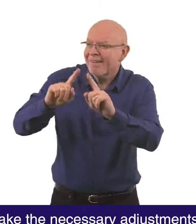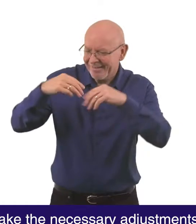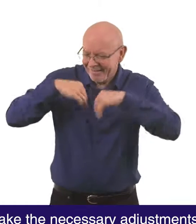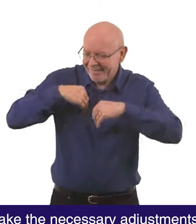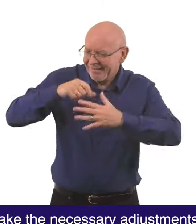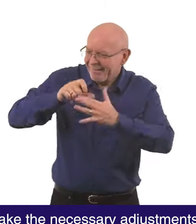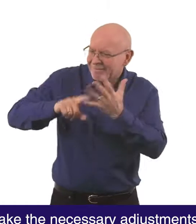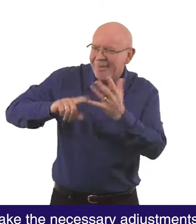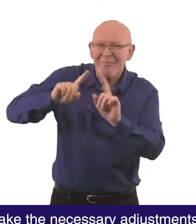heard equally.